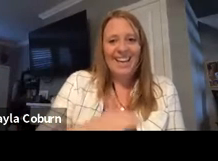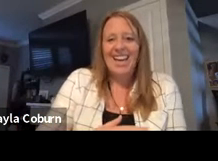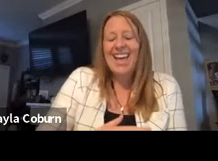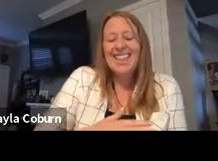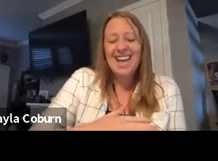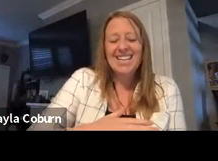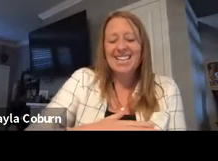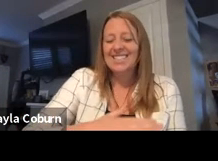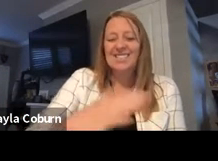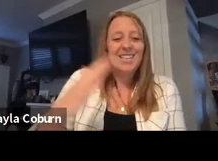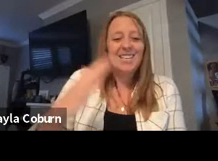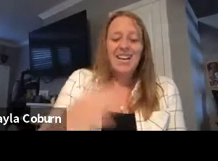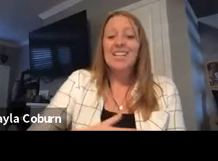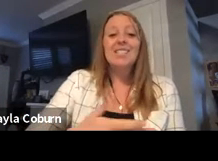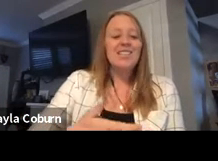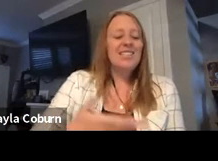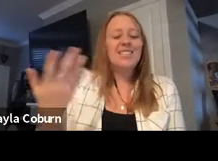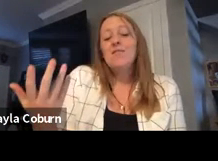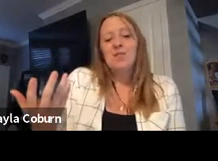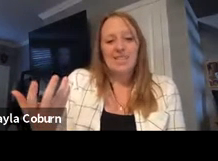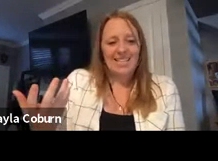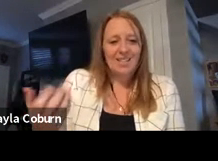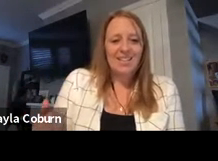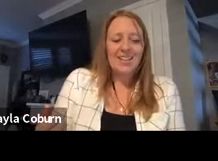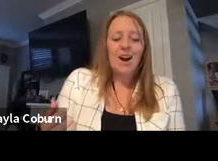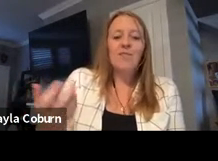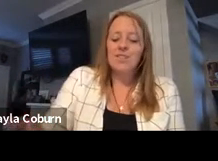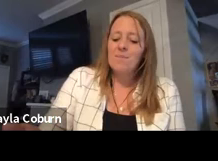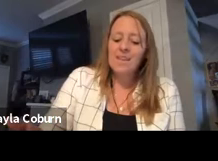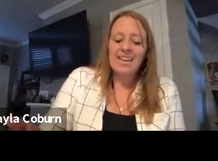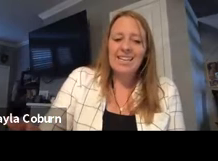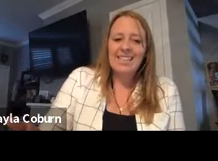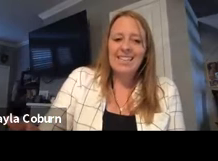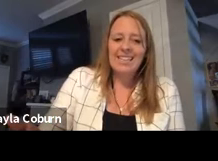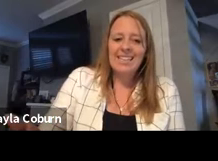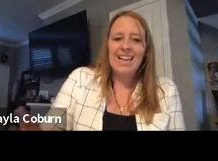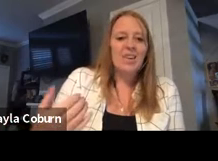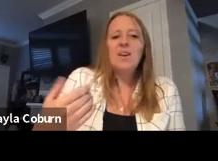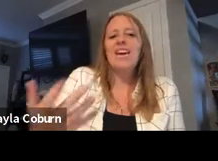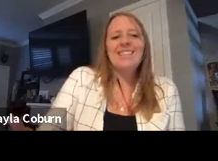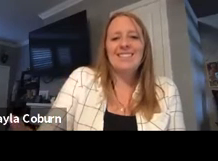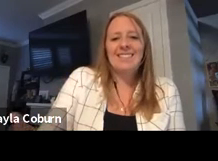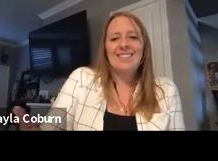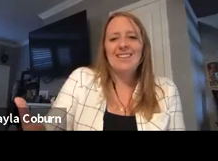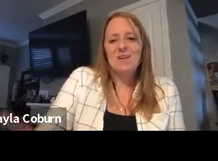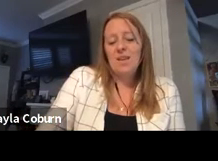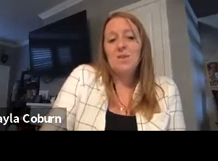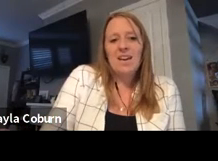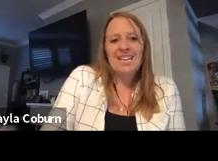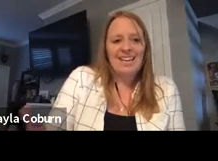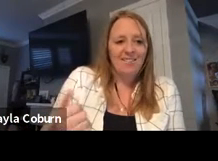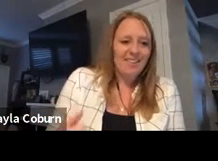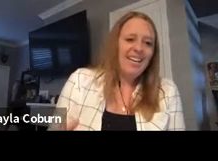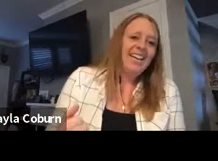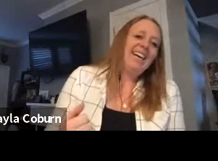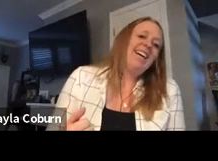opportunity, and then that's confusing to offer something that you